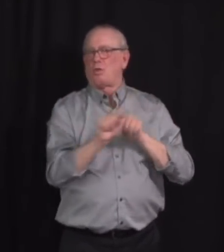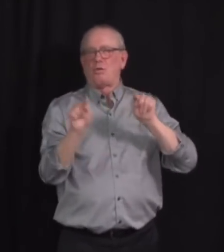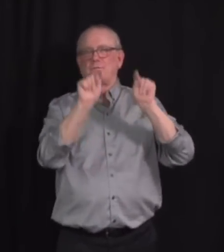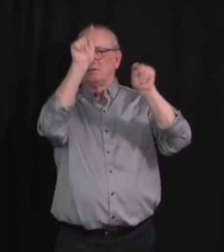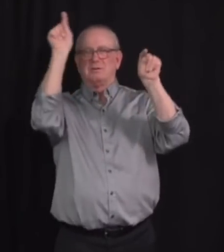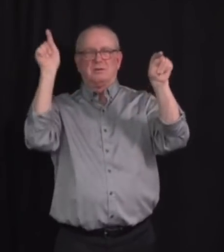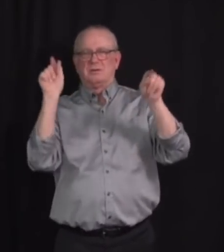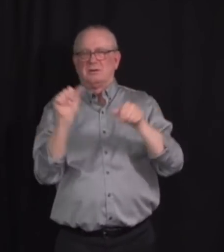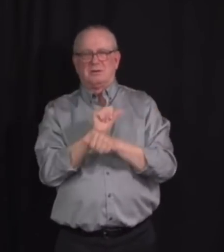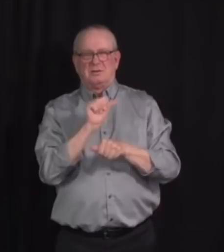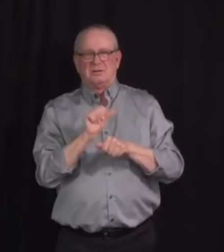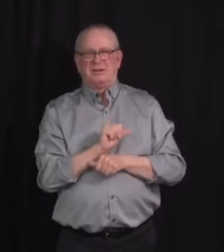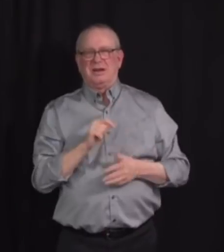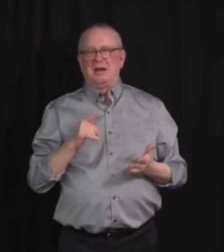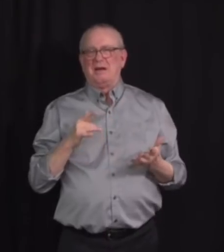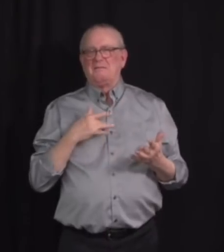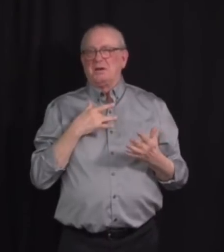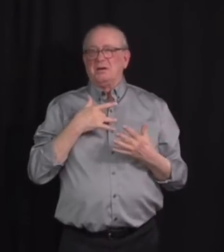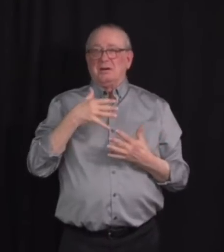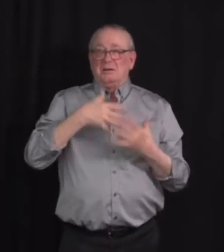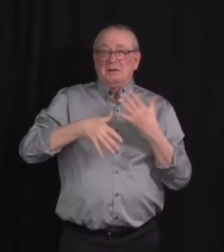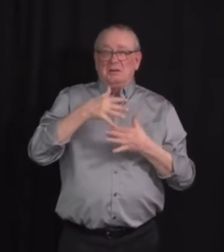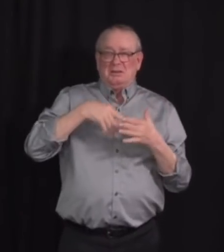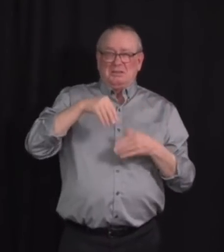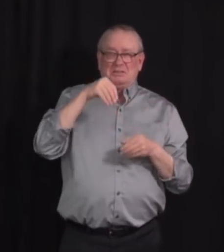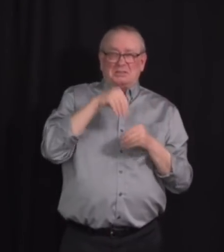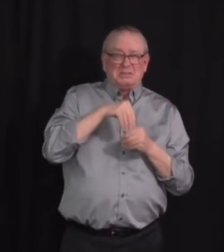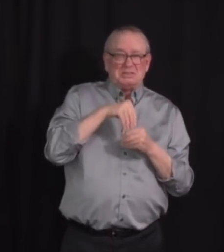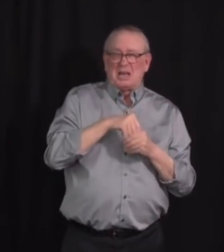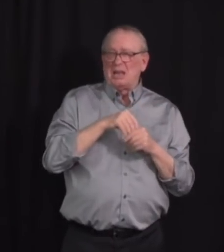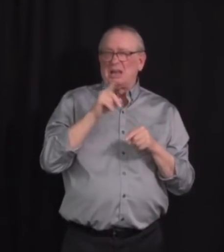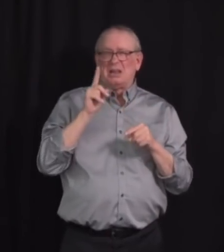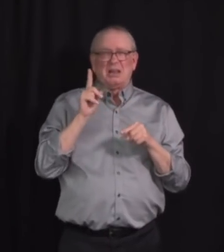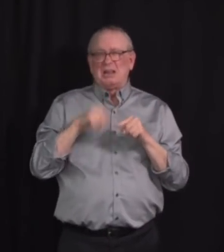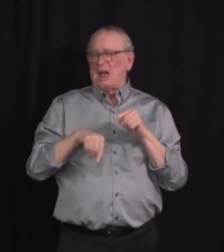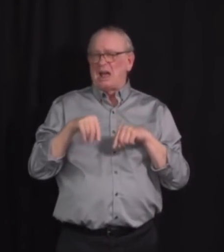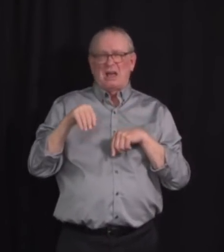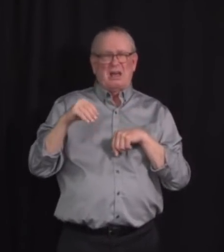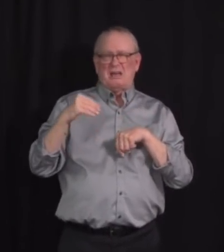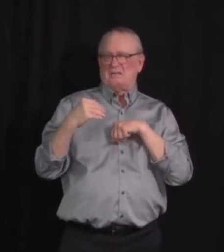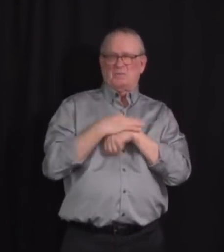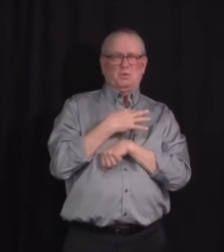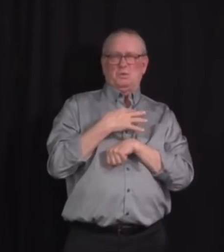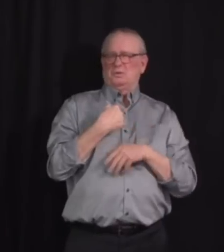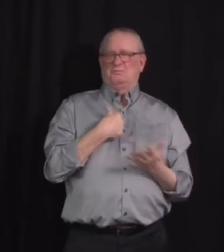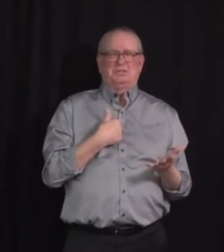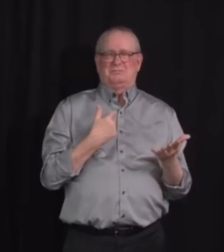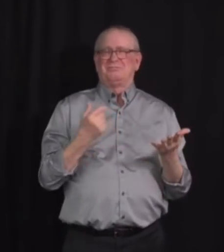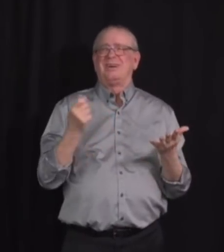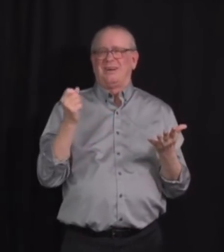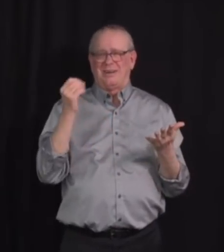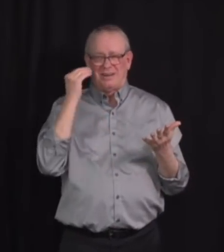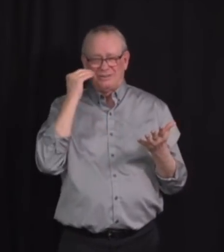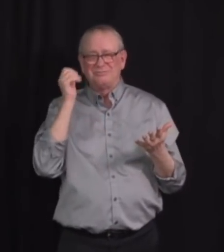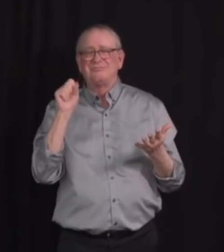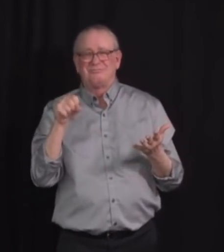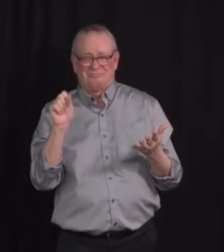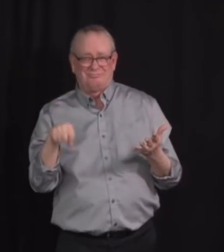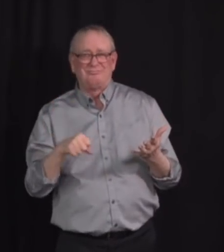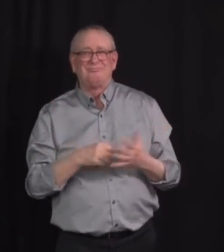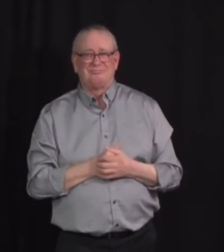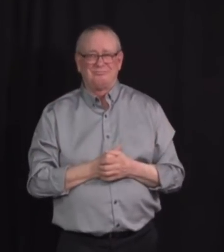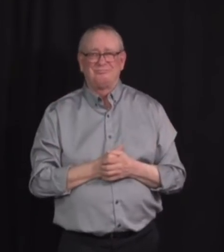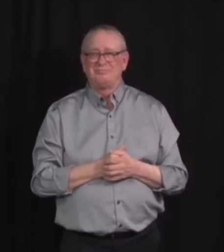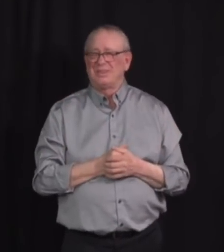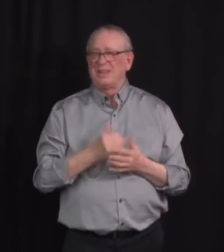interaction, has impacted them. And as we have always done, we've been looking at the impacts of COVID-19 and the